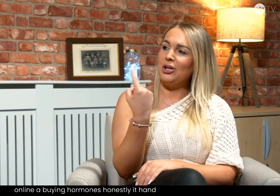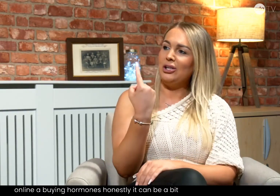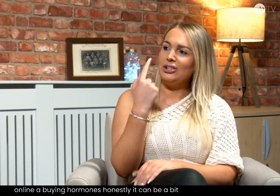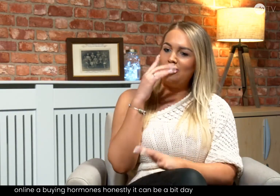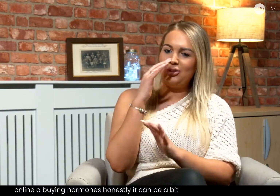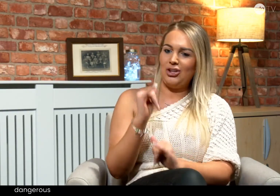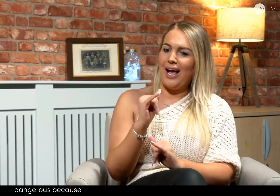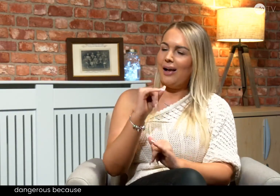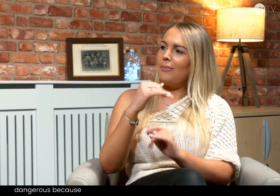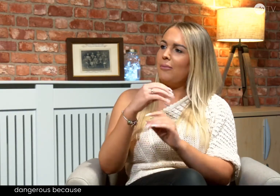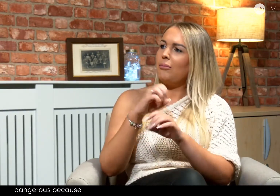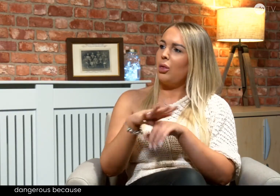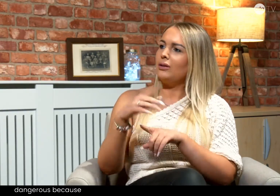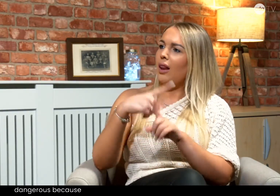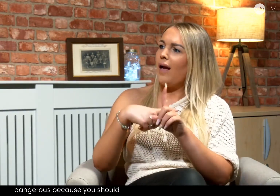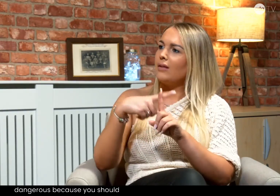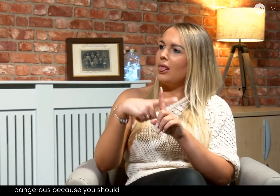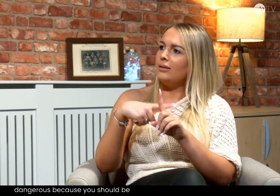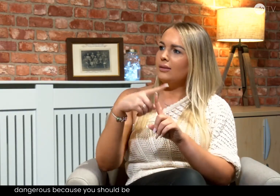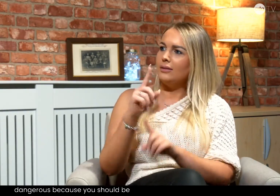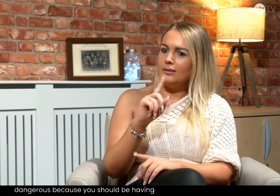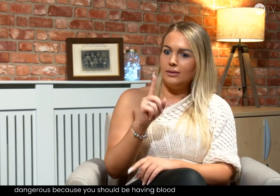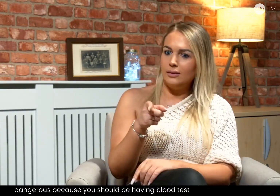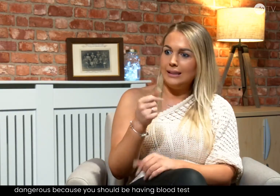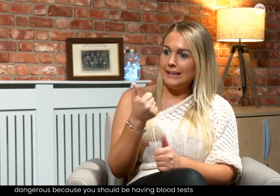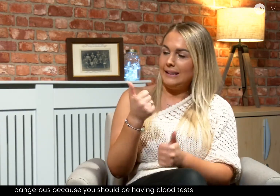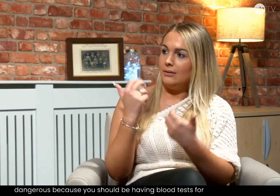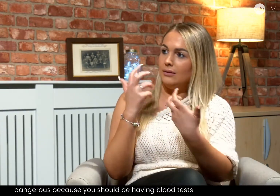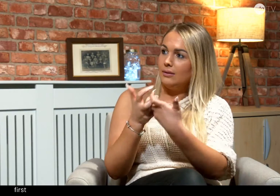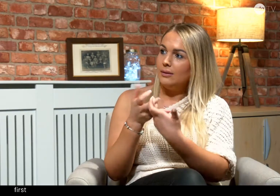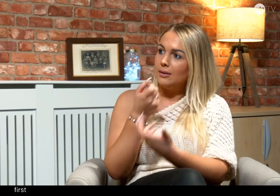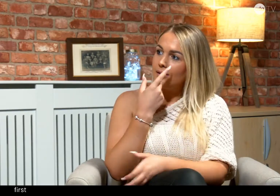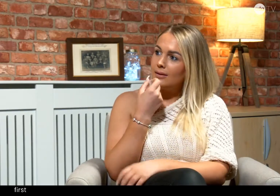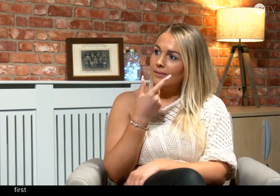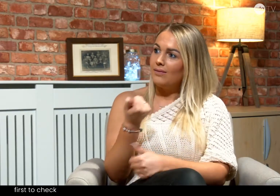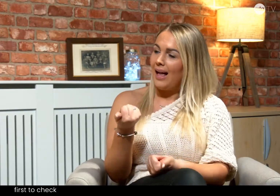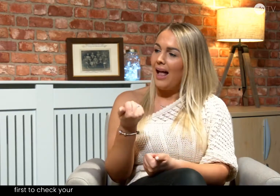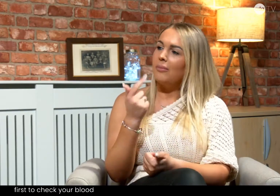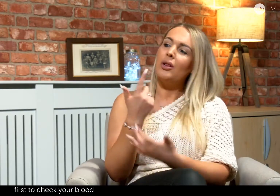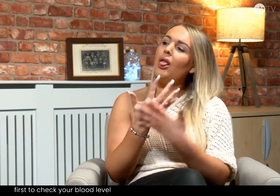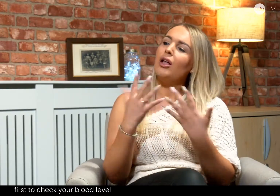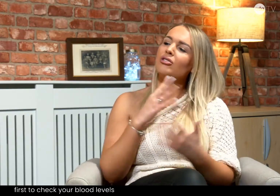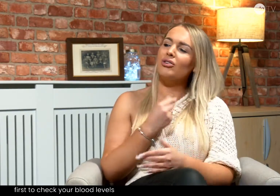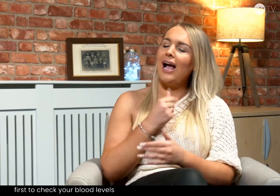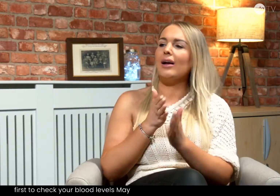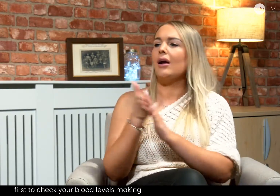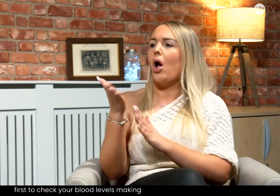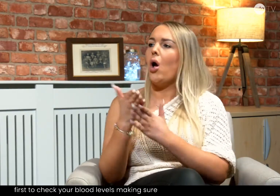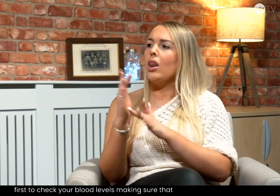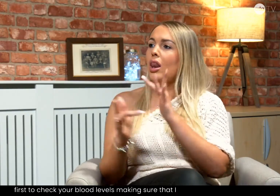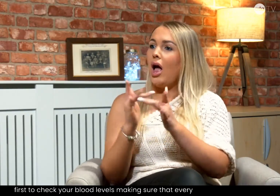you should be having blood tests first to check your blood levels, making sure that everything's okay and matching the hormones to